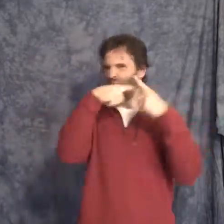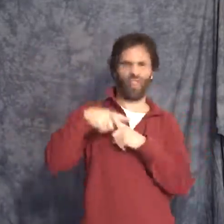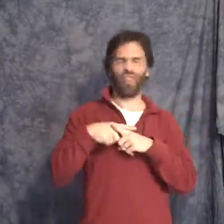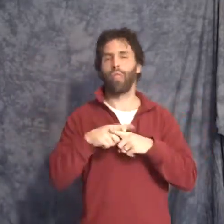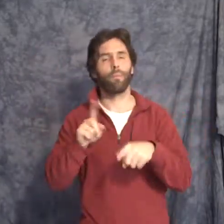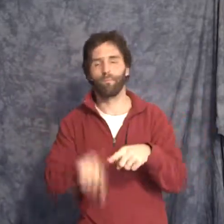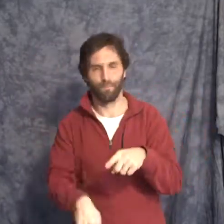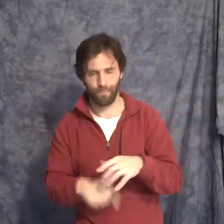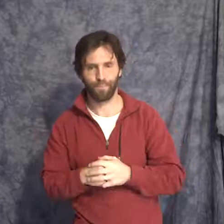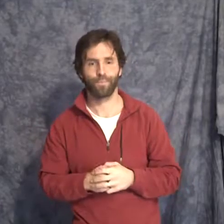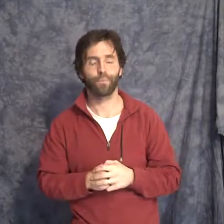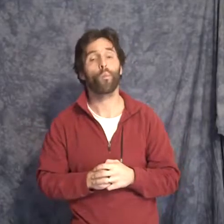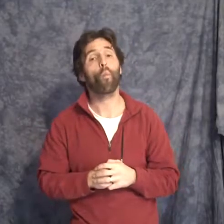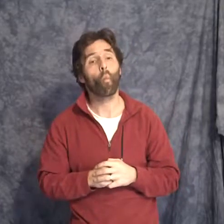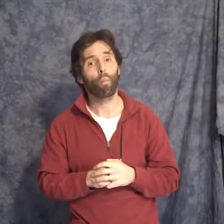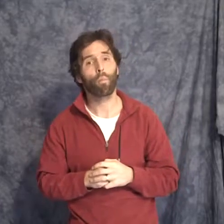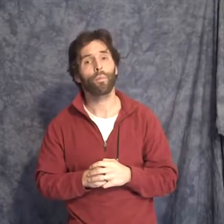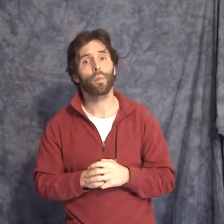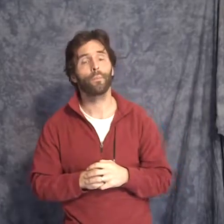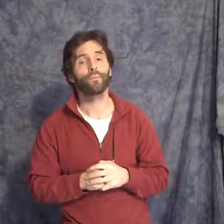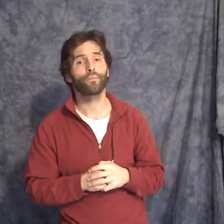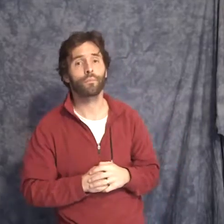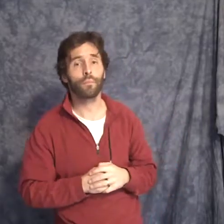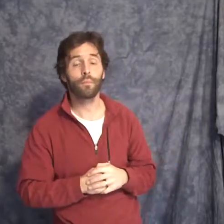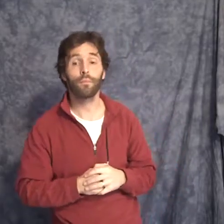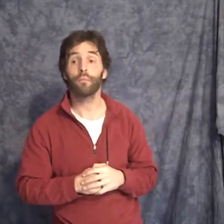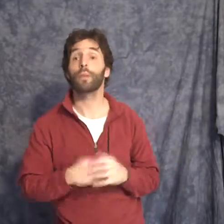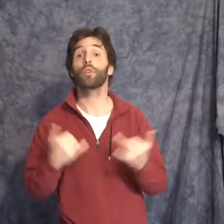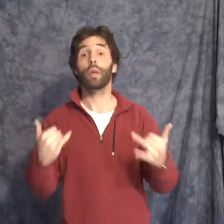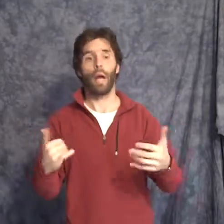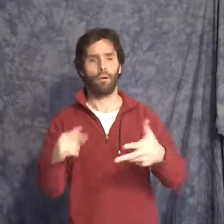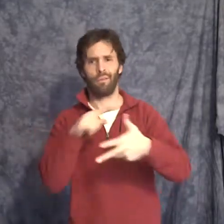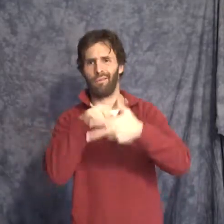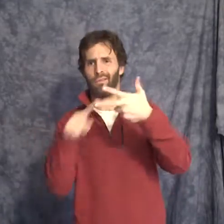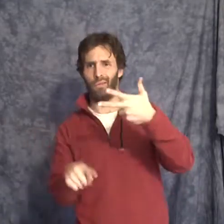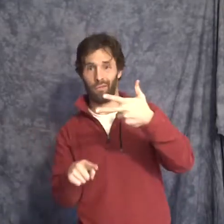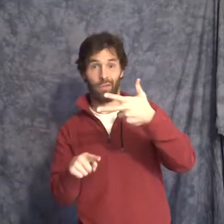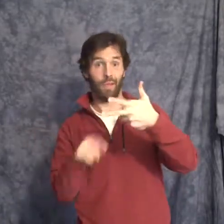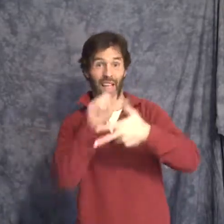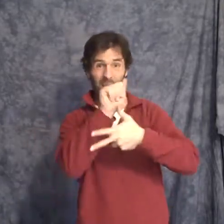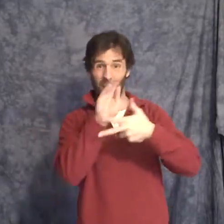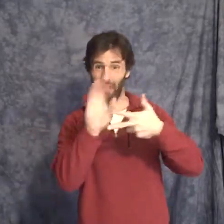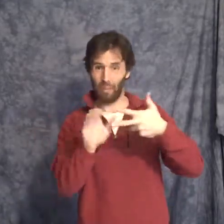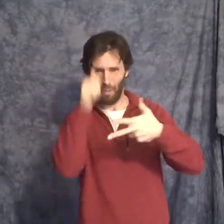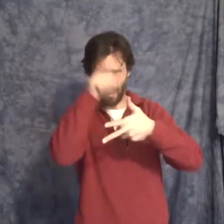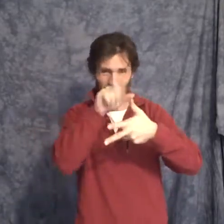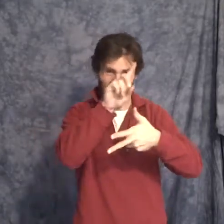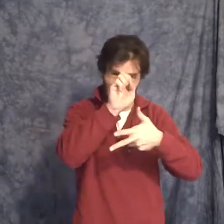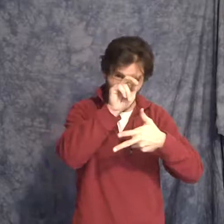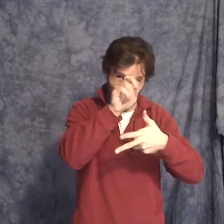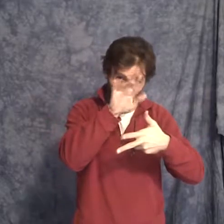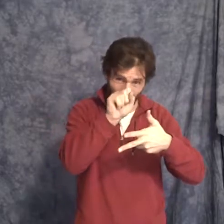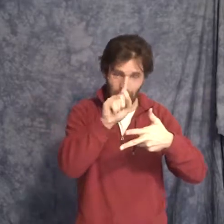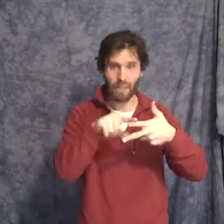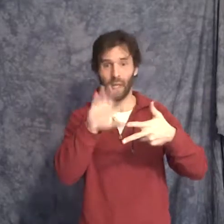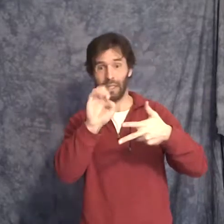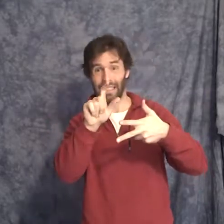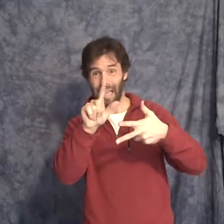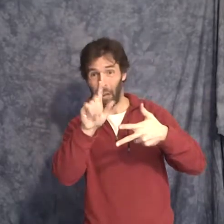Quick take a look at the differences here between dendrites, cell body, and axon. Generally speaking,